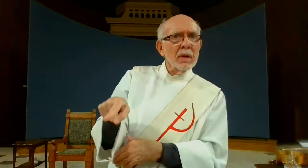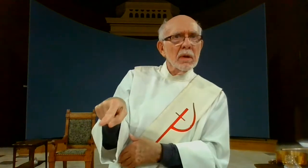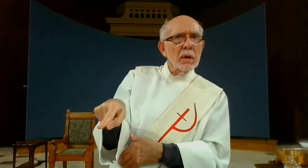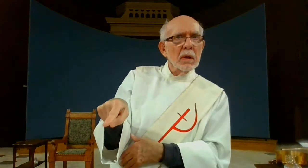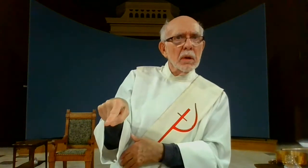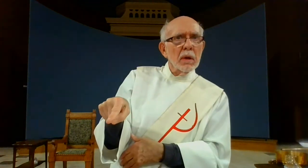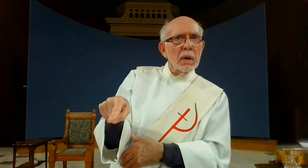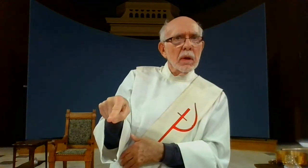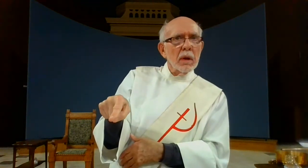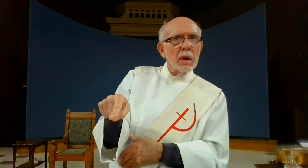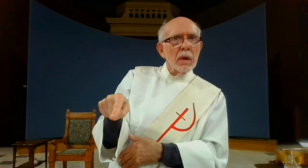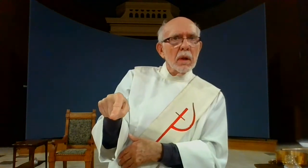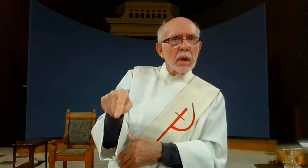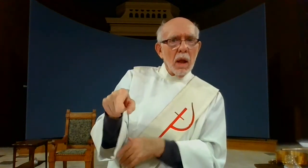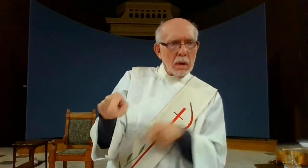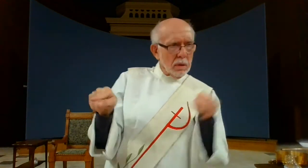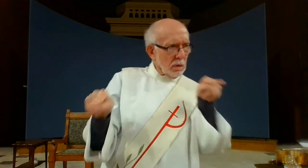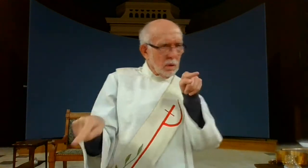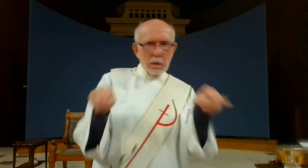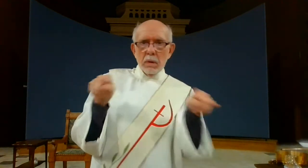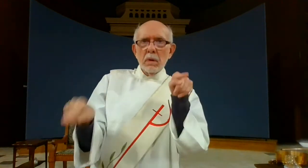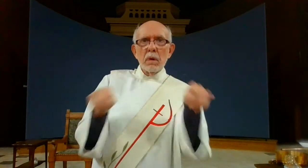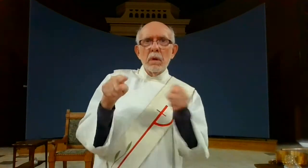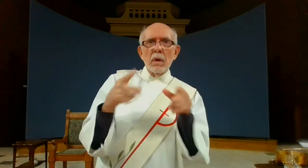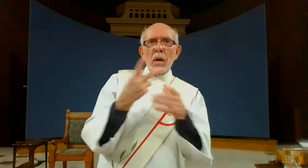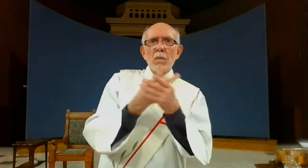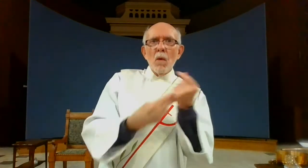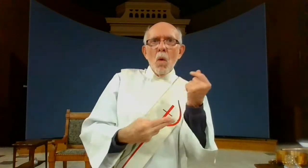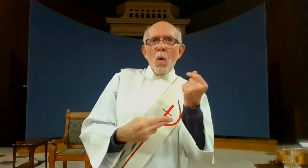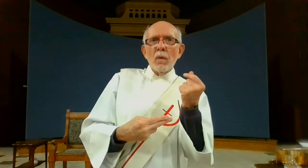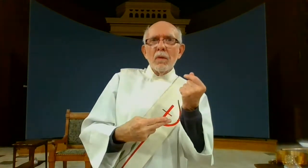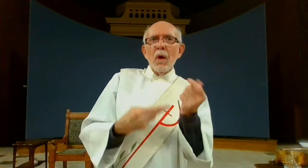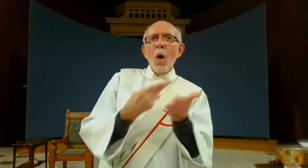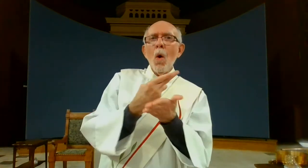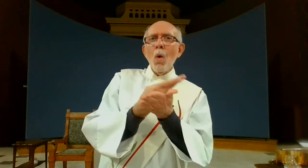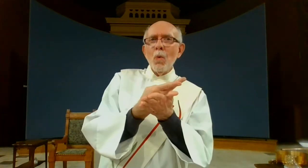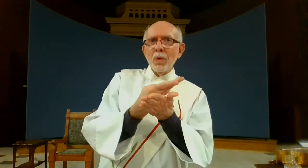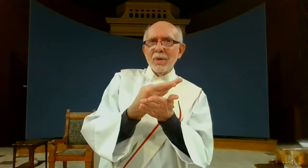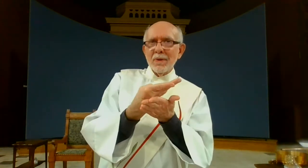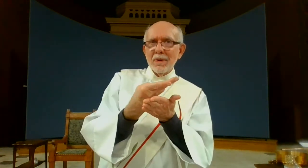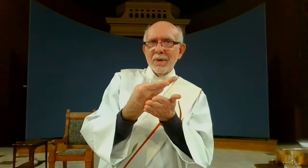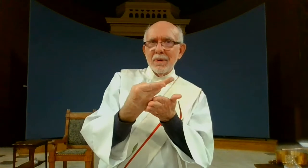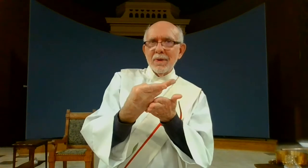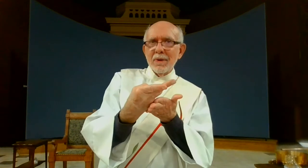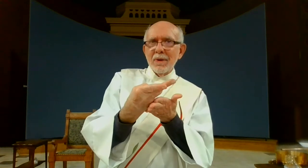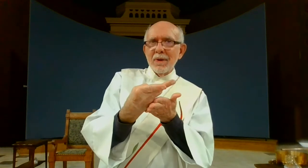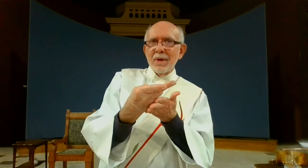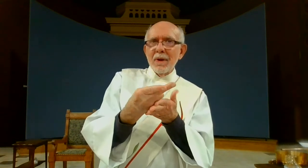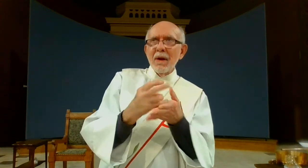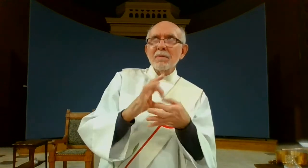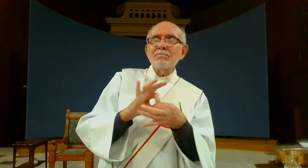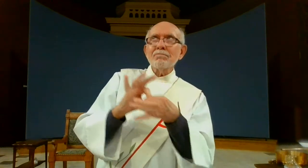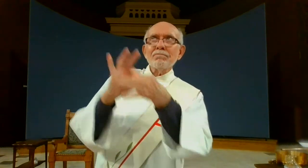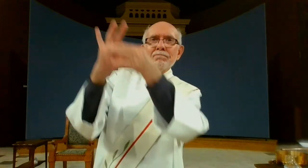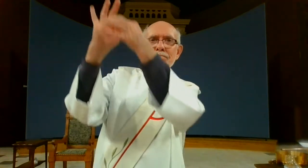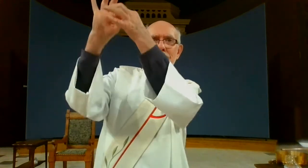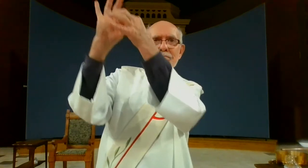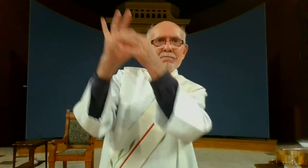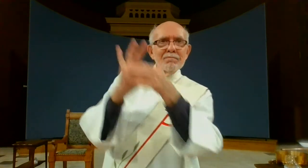where he grew up and he became a prophet. So this is another holy family